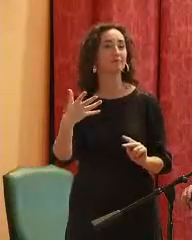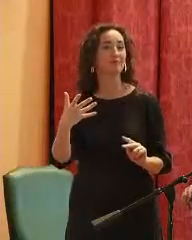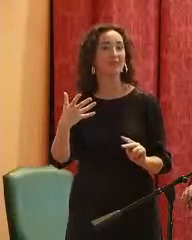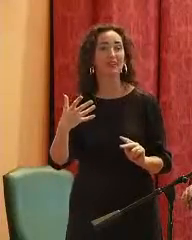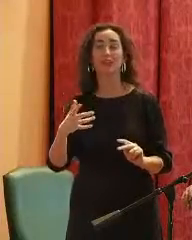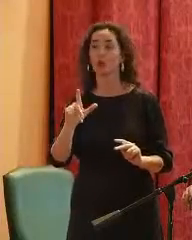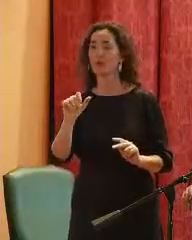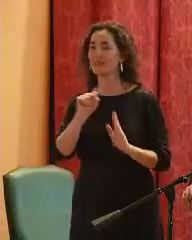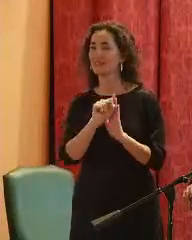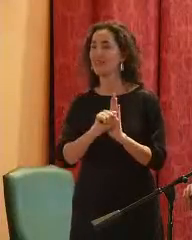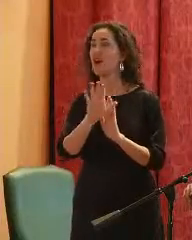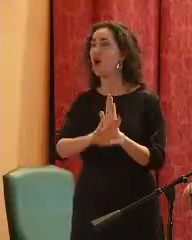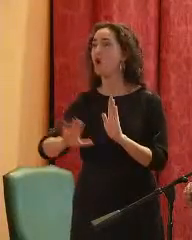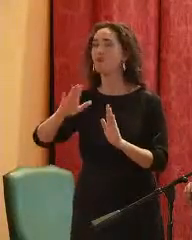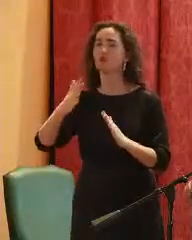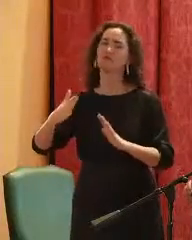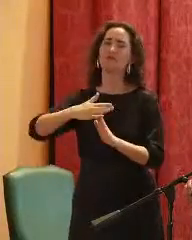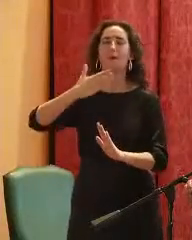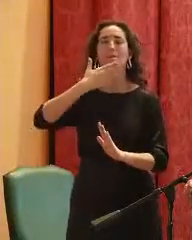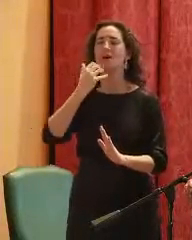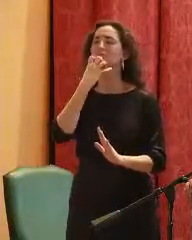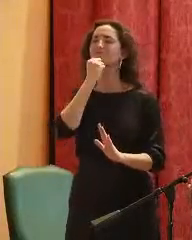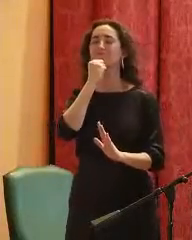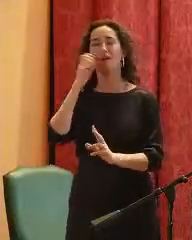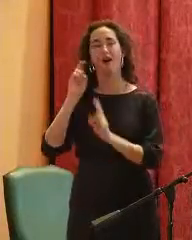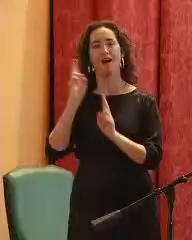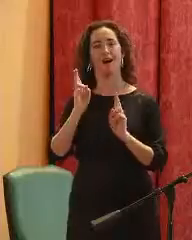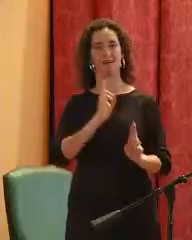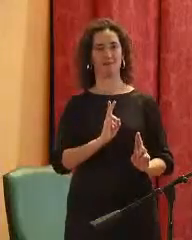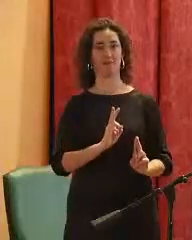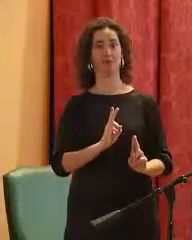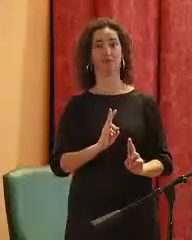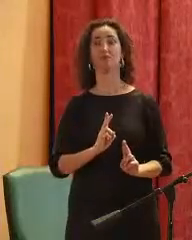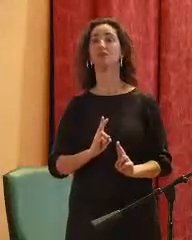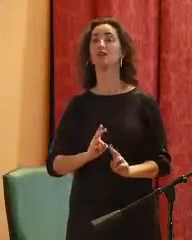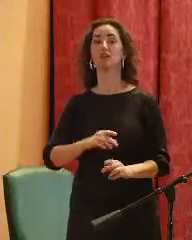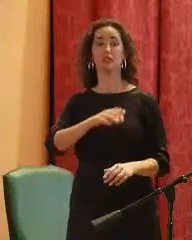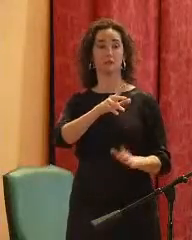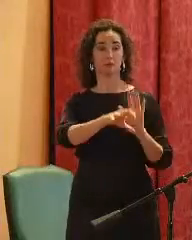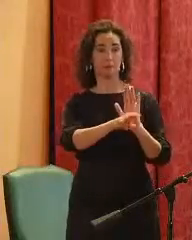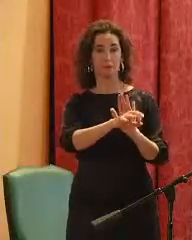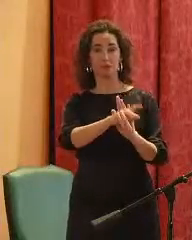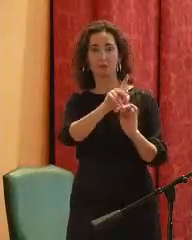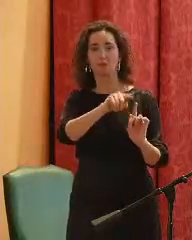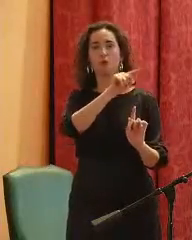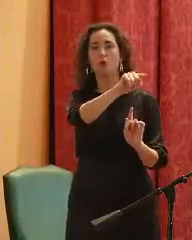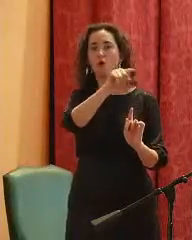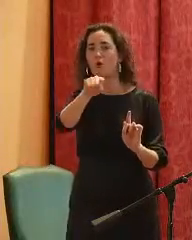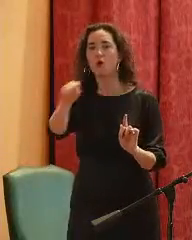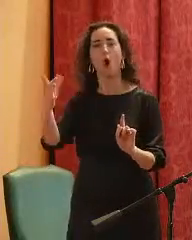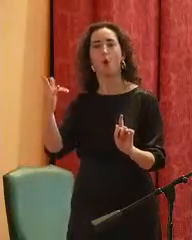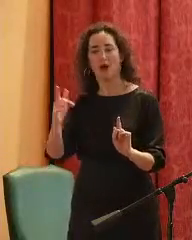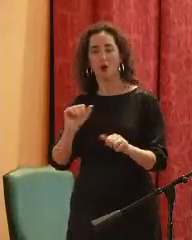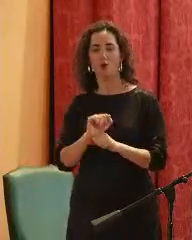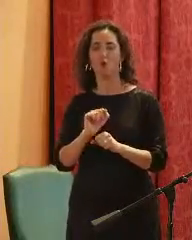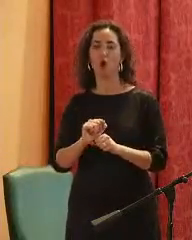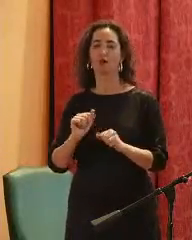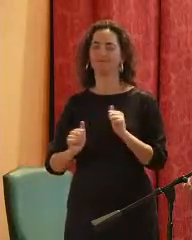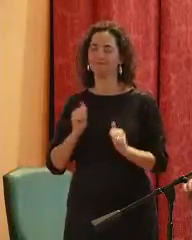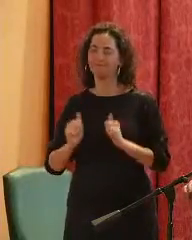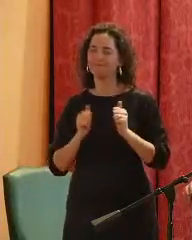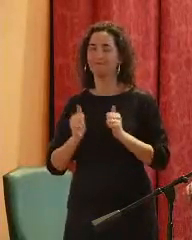of the state of Louisiana. These awards are given to individuals who've been nominated because they go above and beyond every